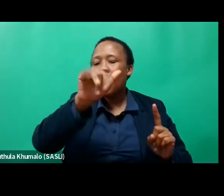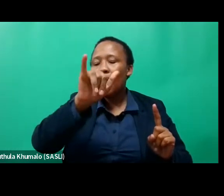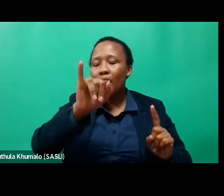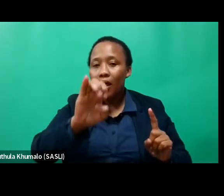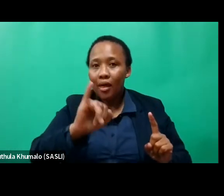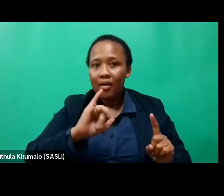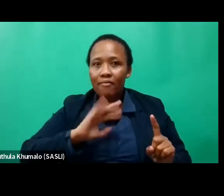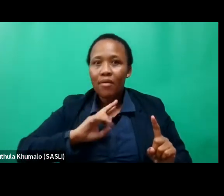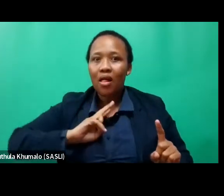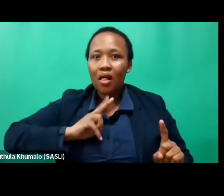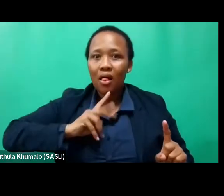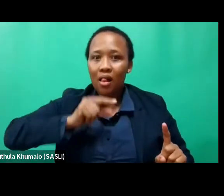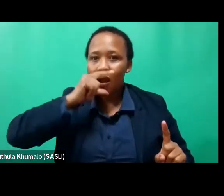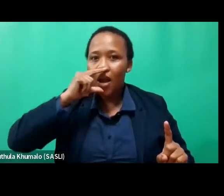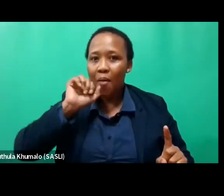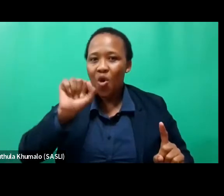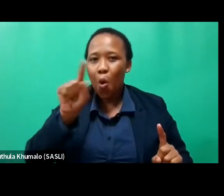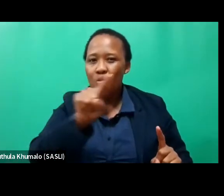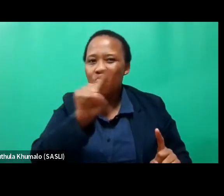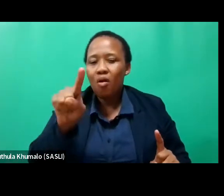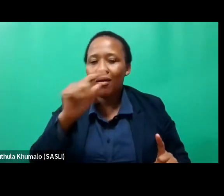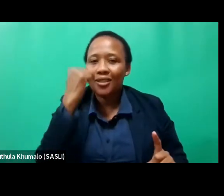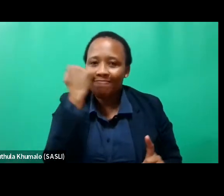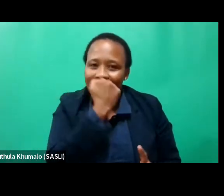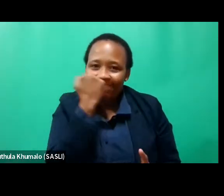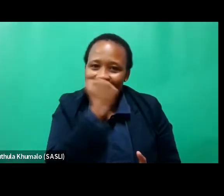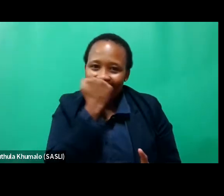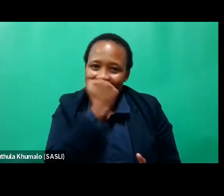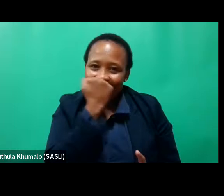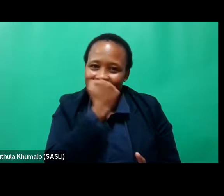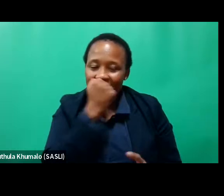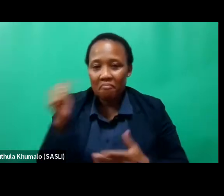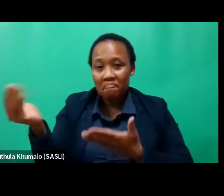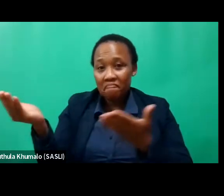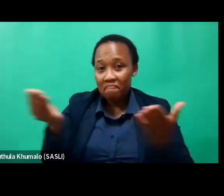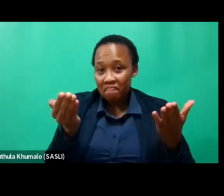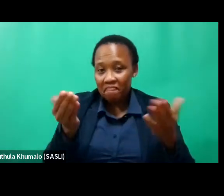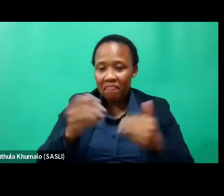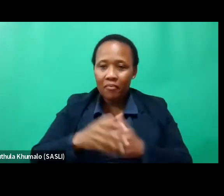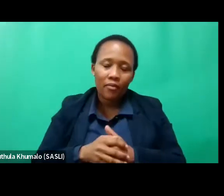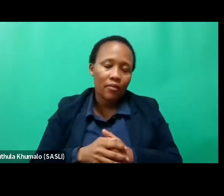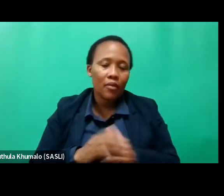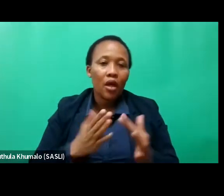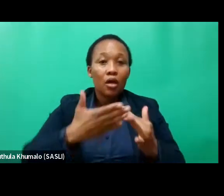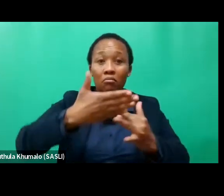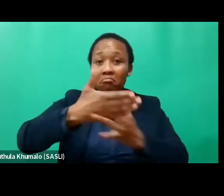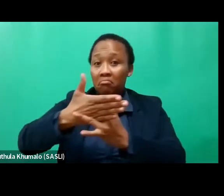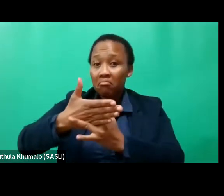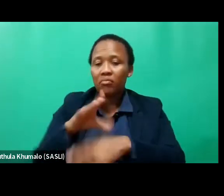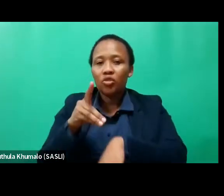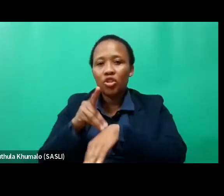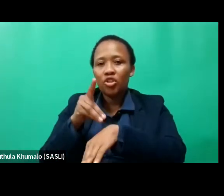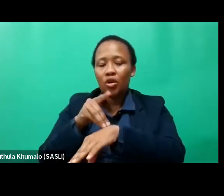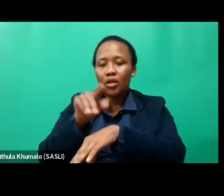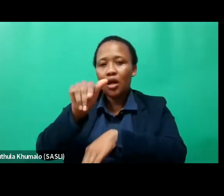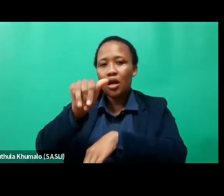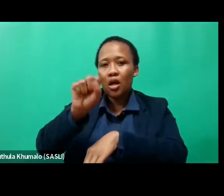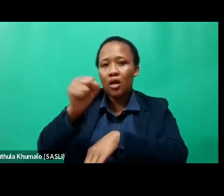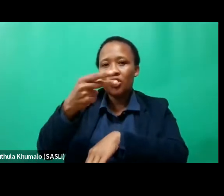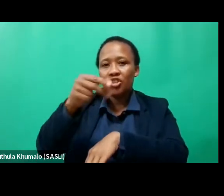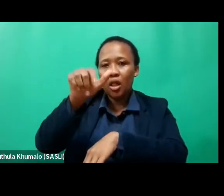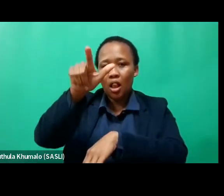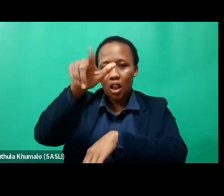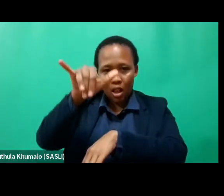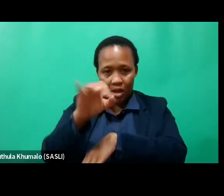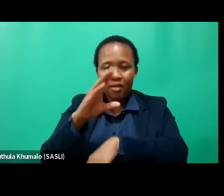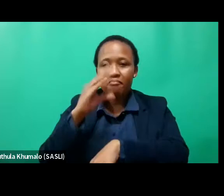incorrectly. The floor is yours. Sorry, Manla. I don't think Chamali is here. She's reported that she